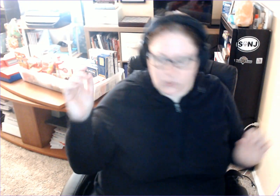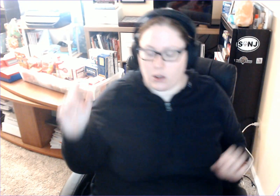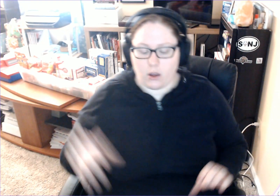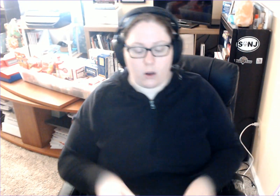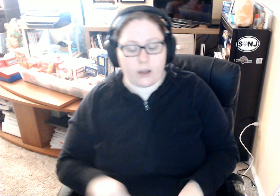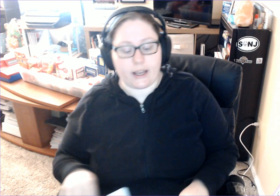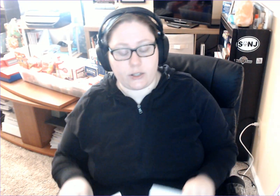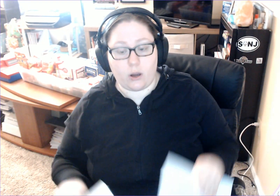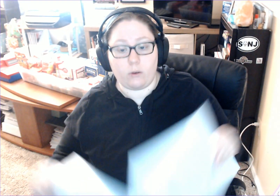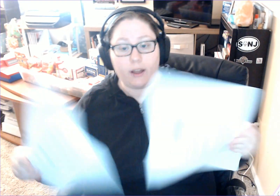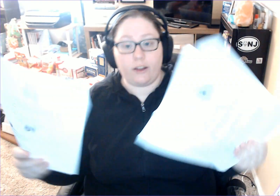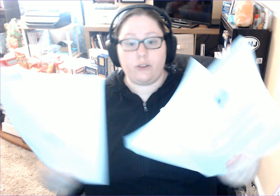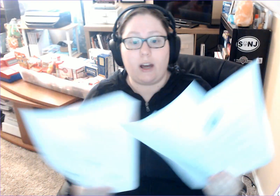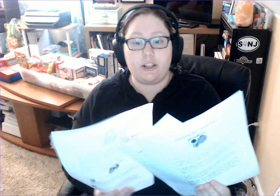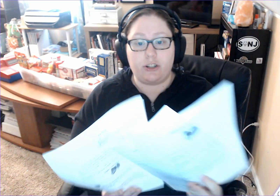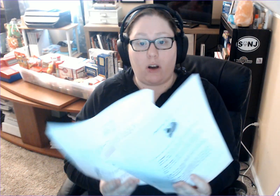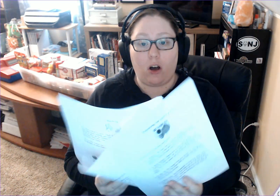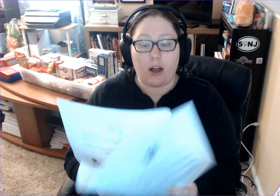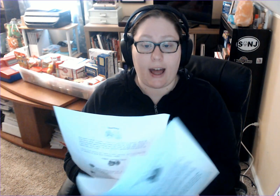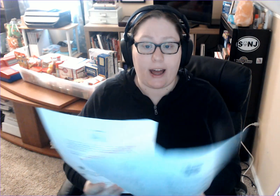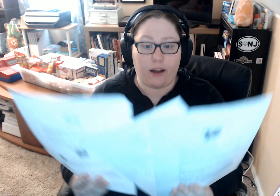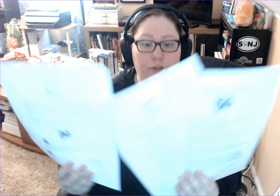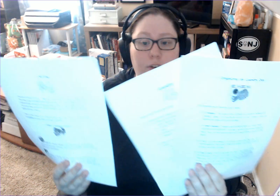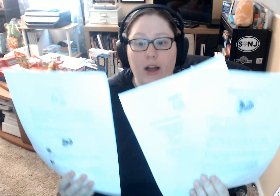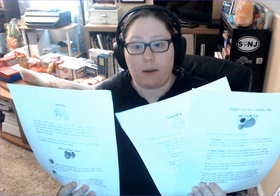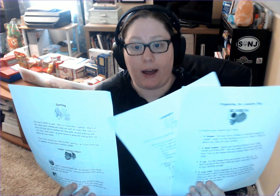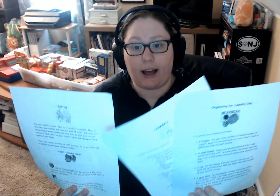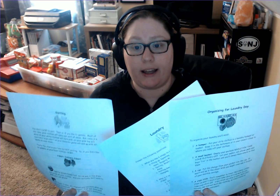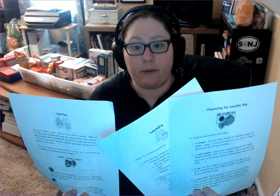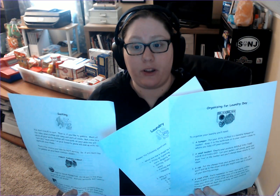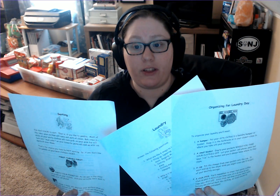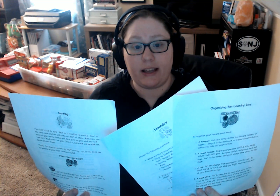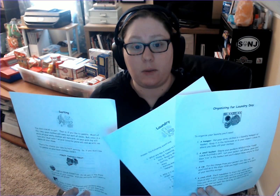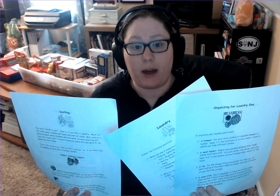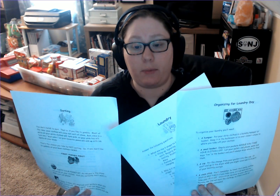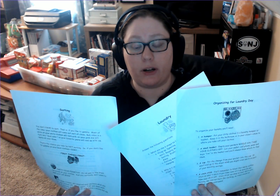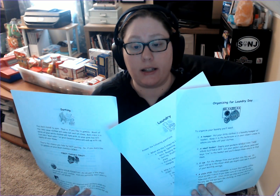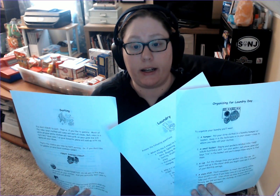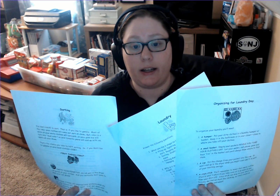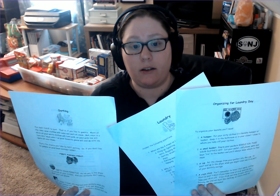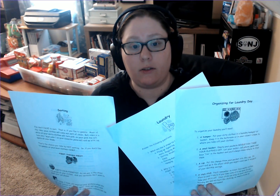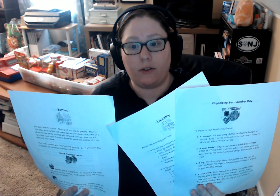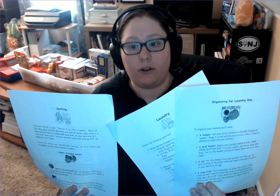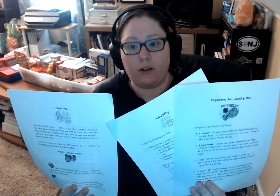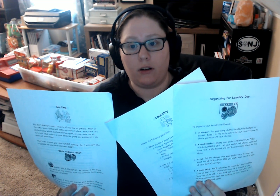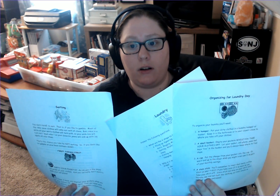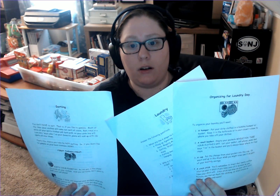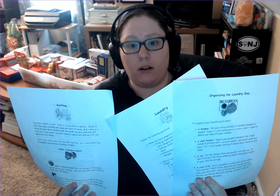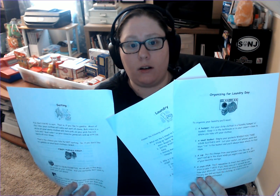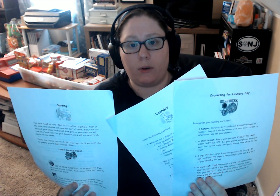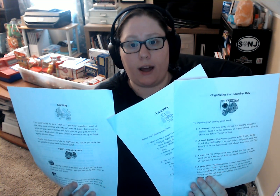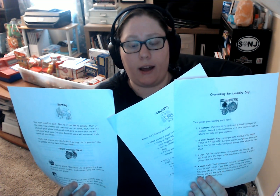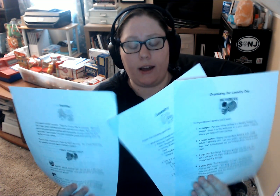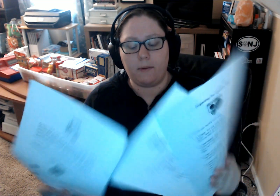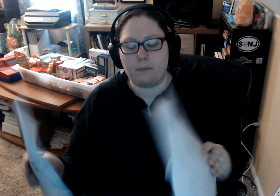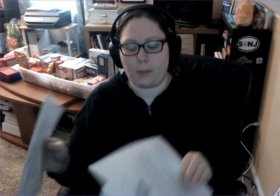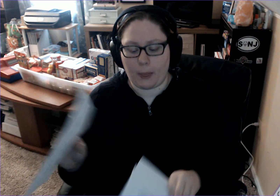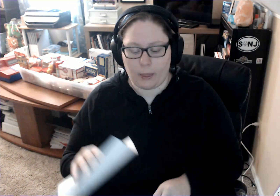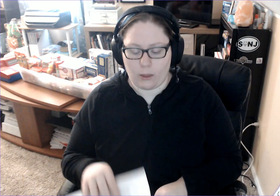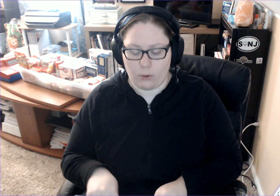Okay, so you guys should all have a packet with these papers in it. Okay, we